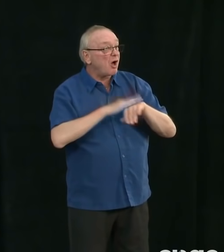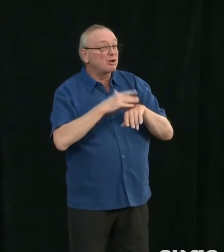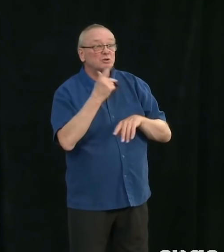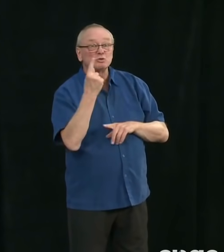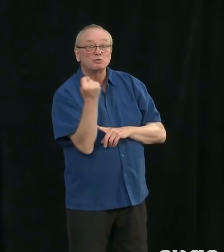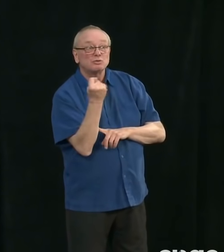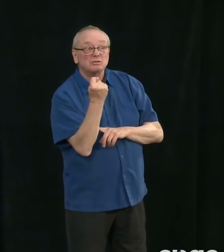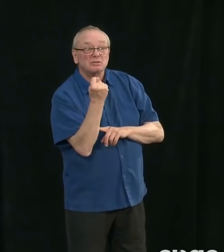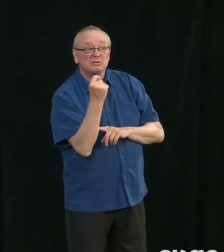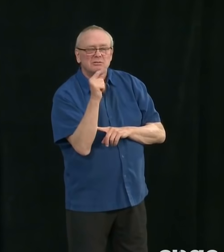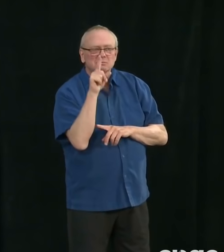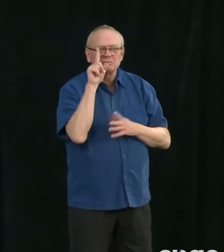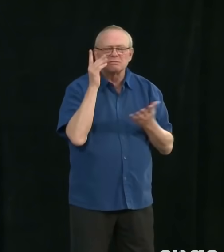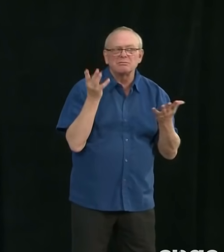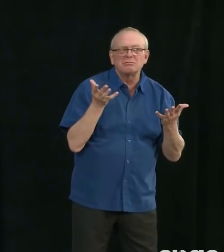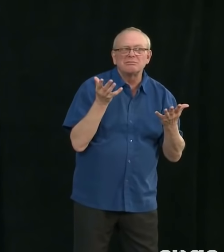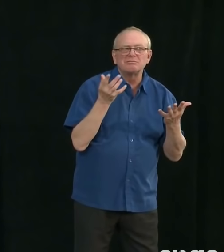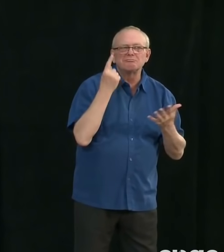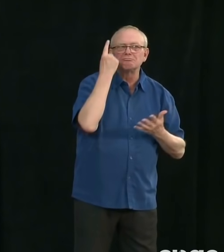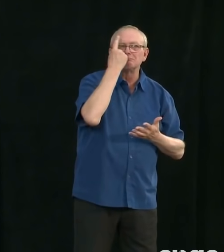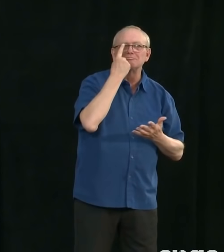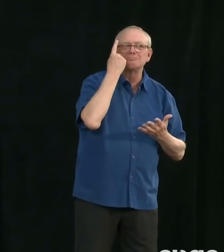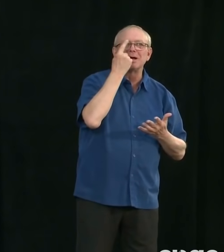what happens if a player tests positive.